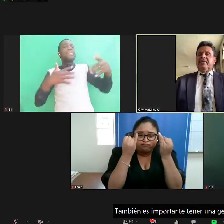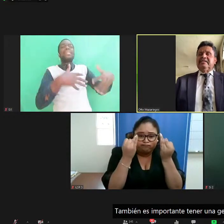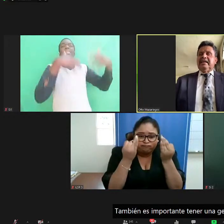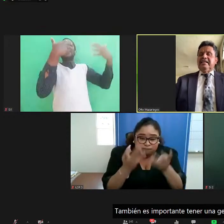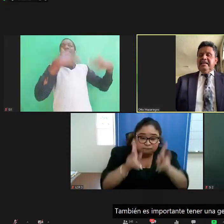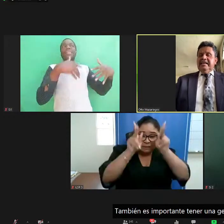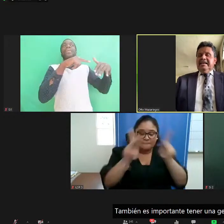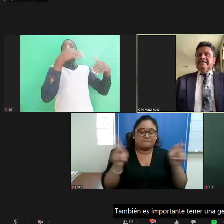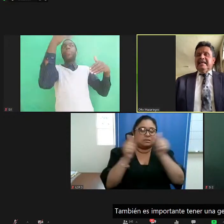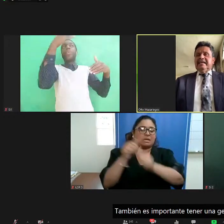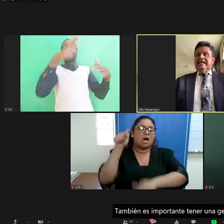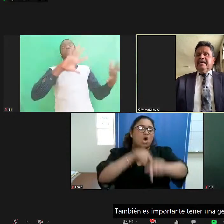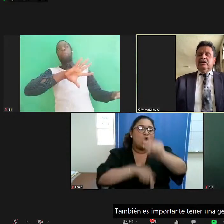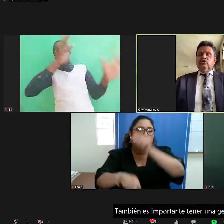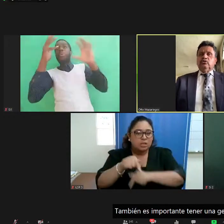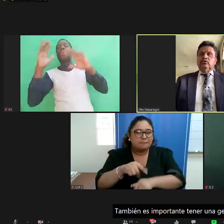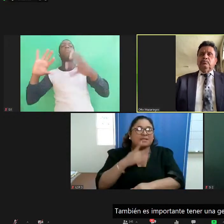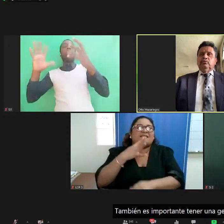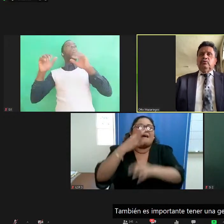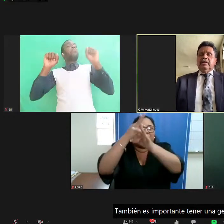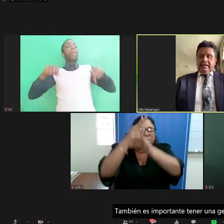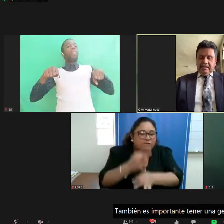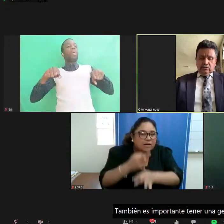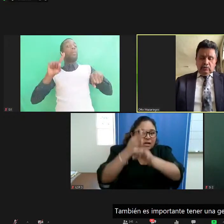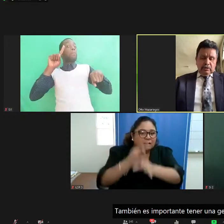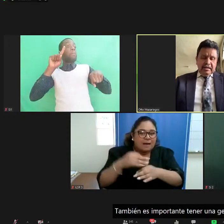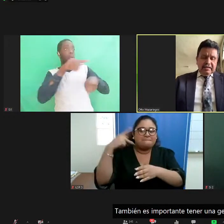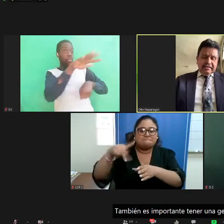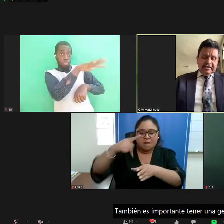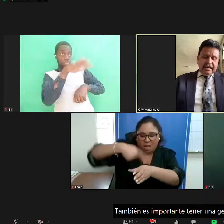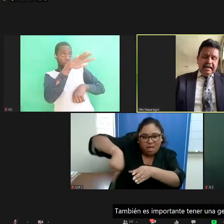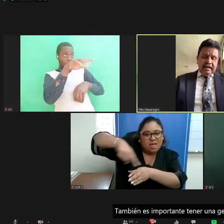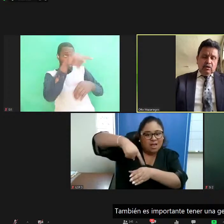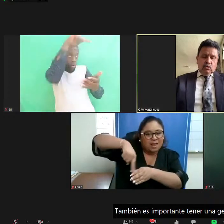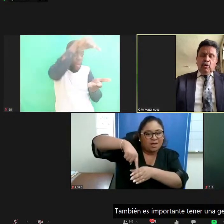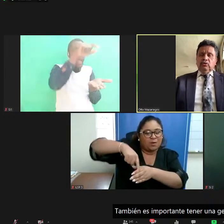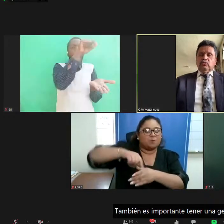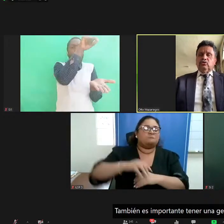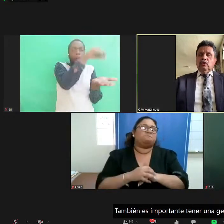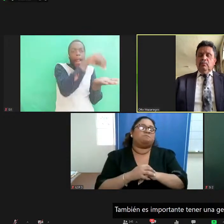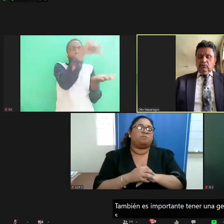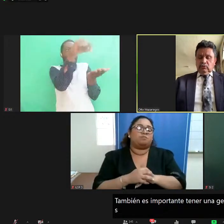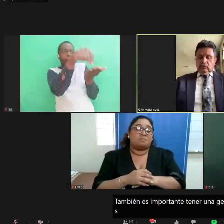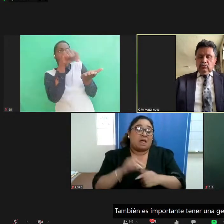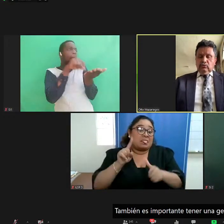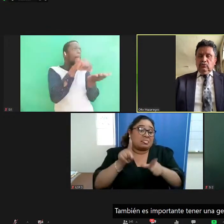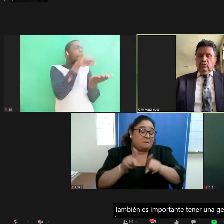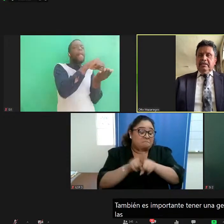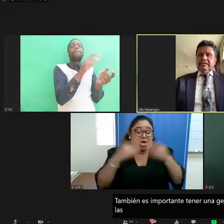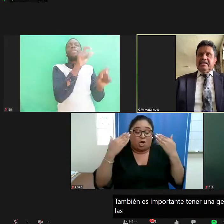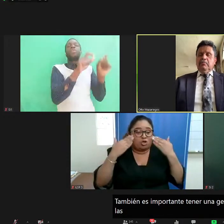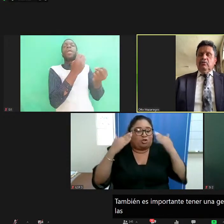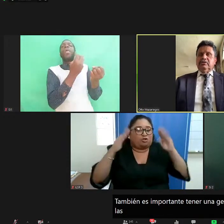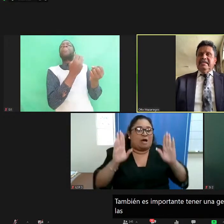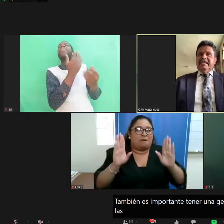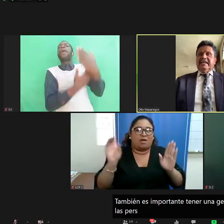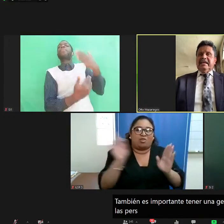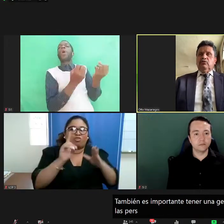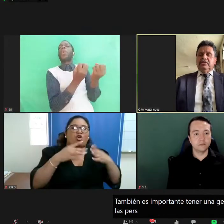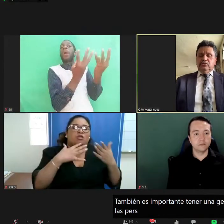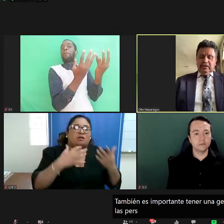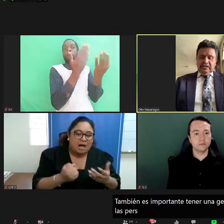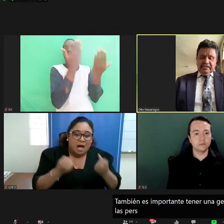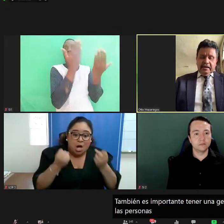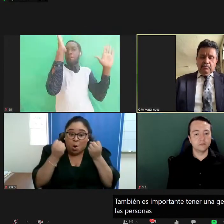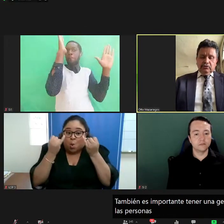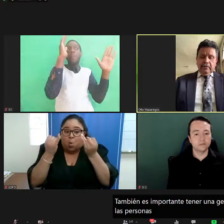date of how many persons with disabilities are at these risk points not even how many we are